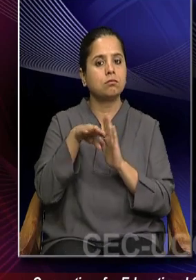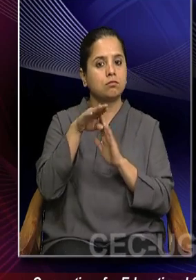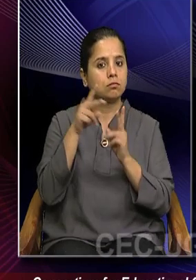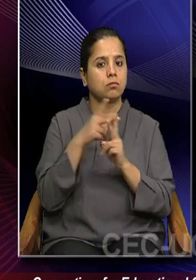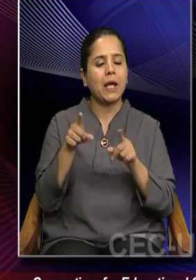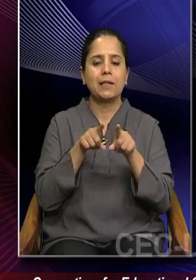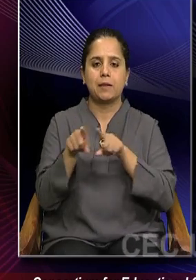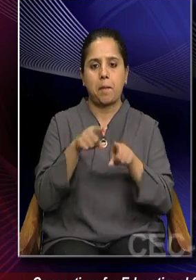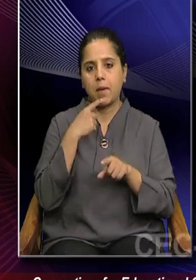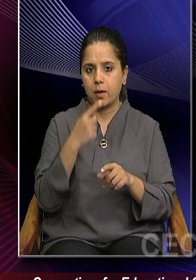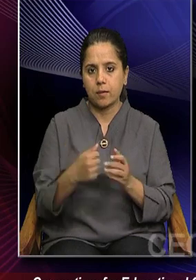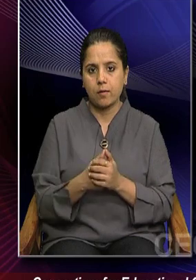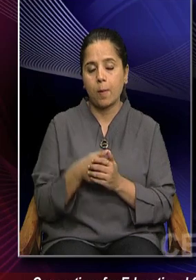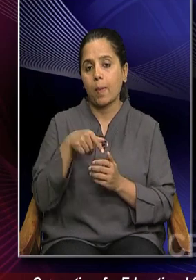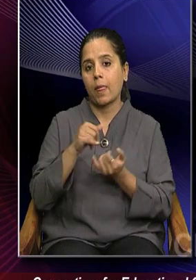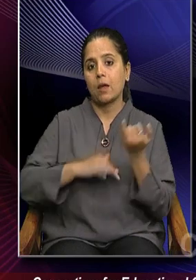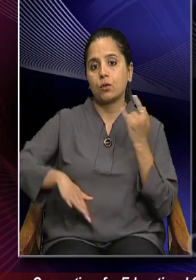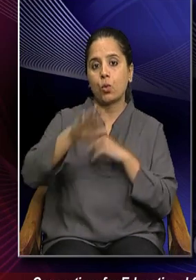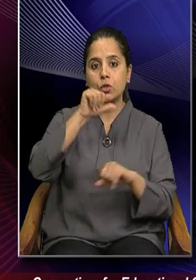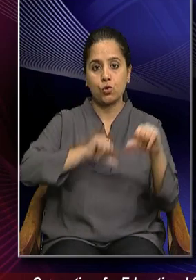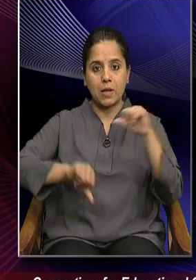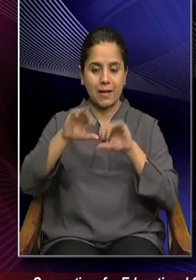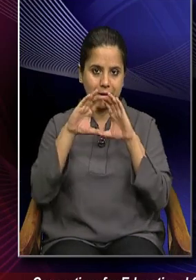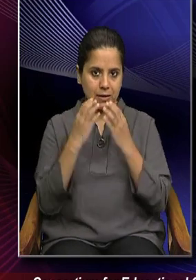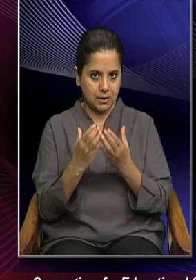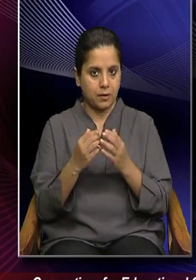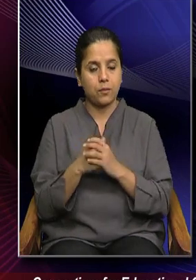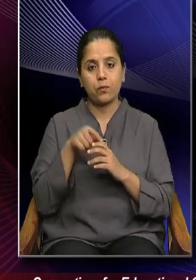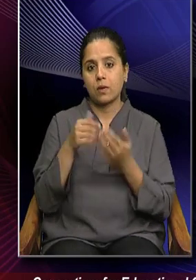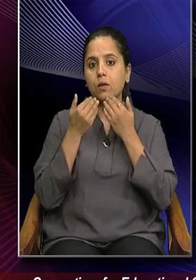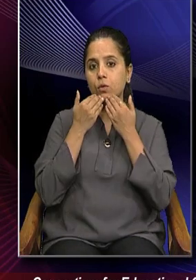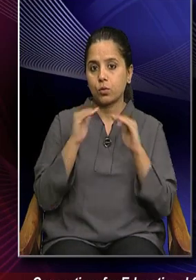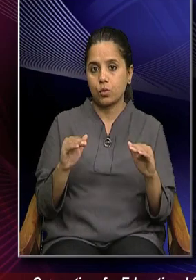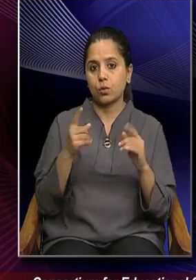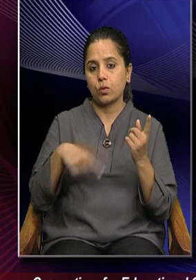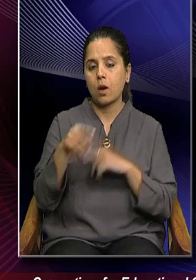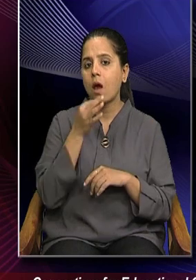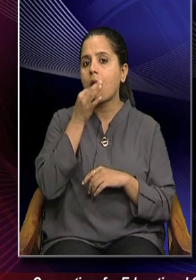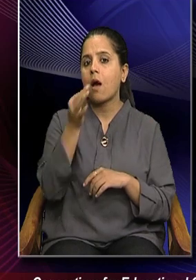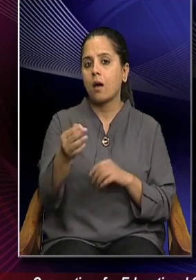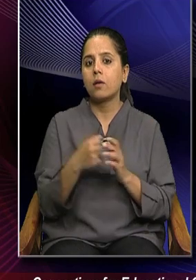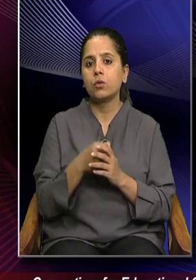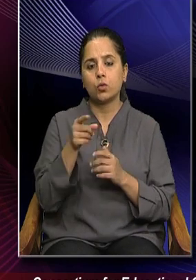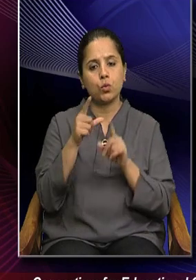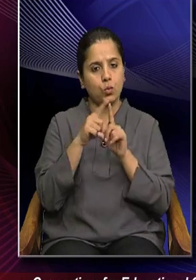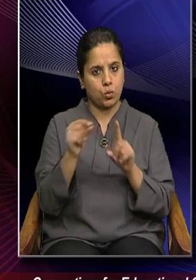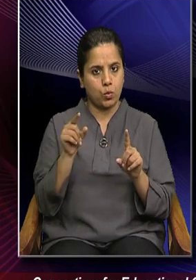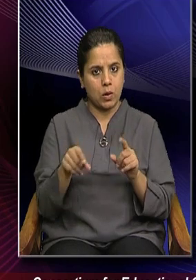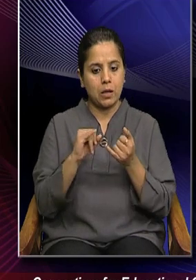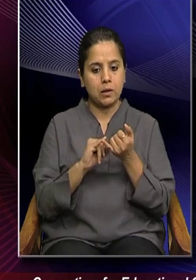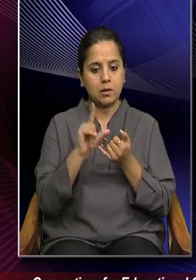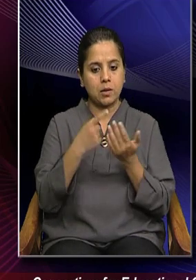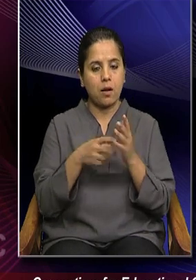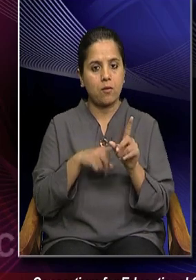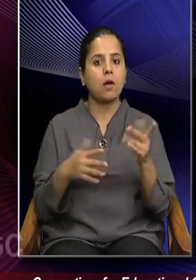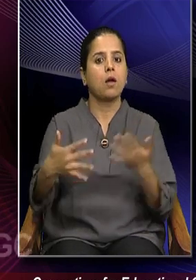For example, in a social science class, the students are asked to conduct a survey